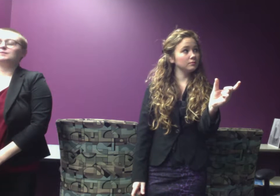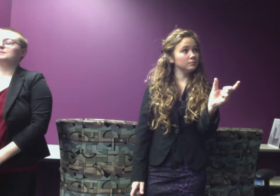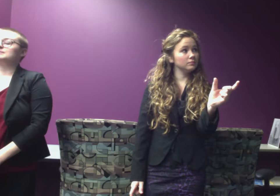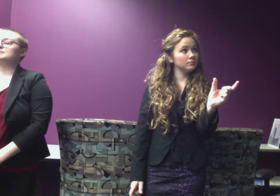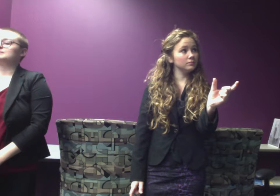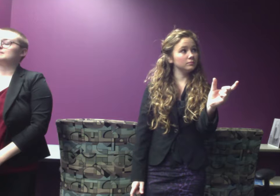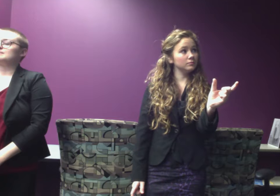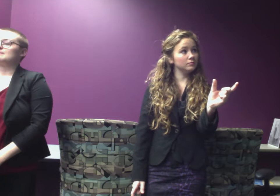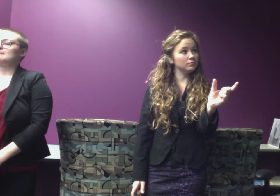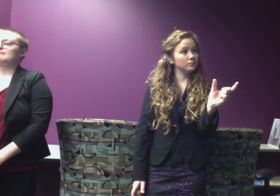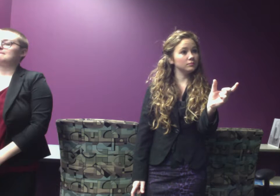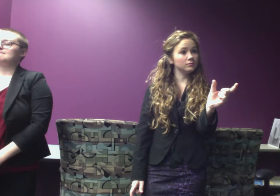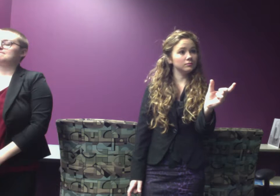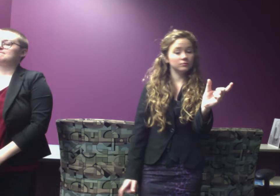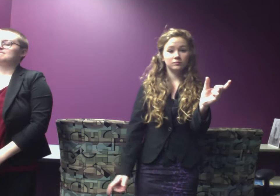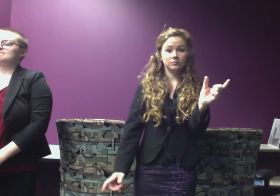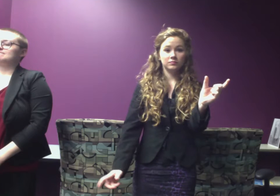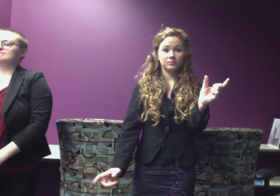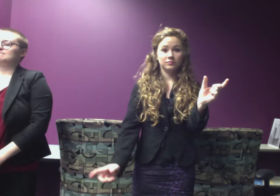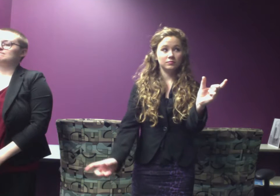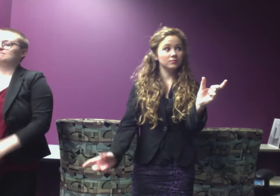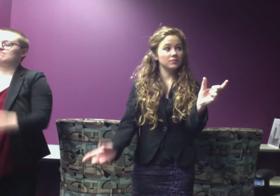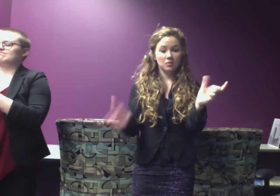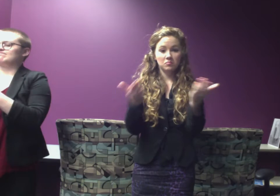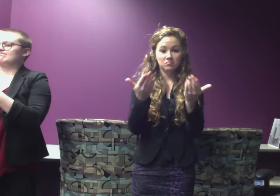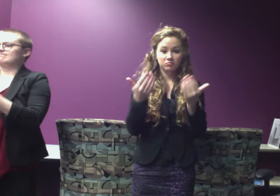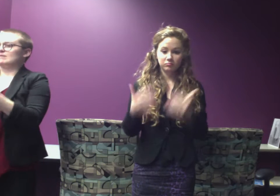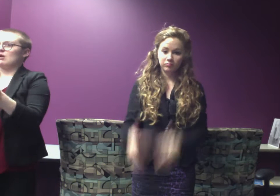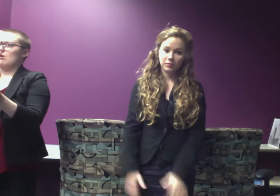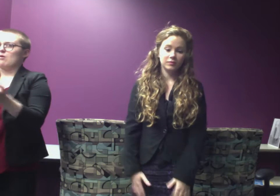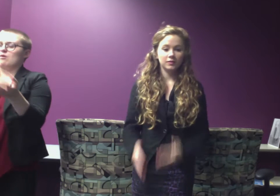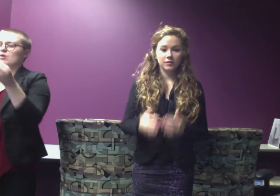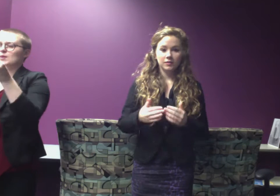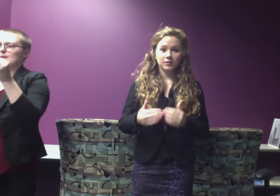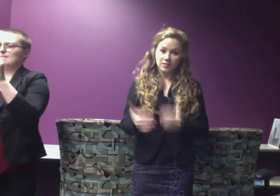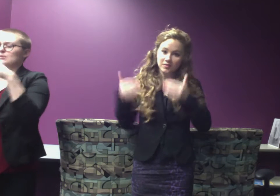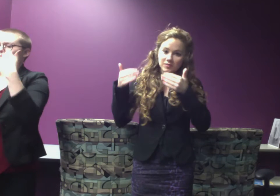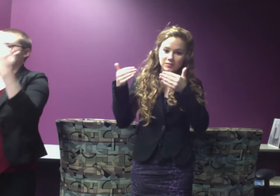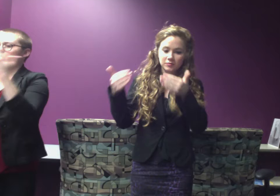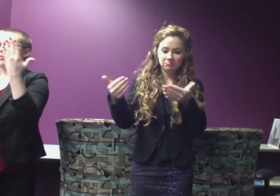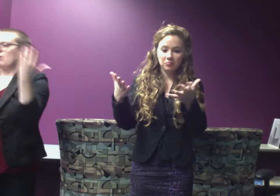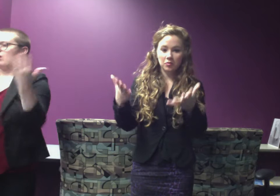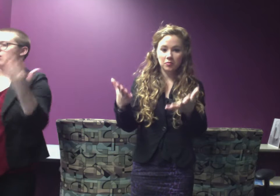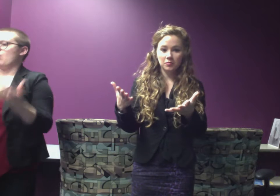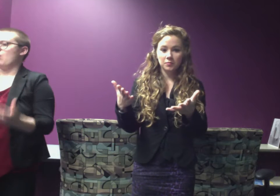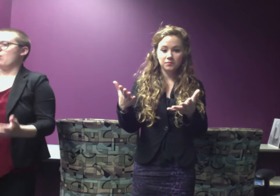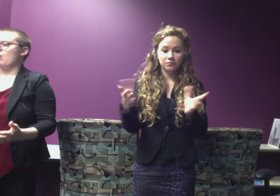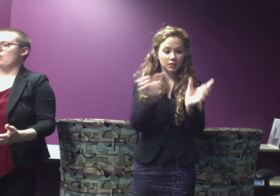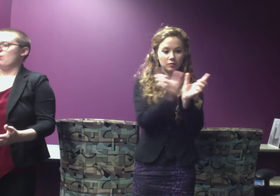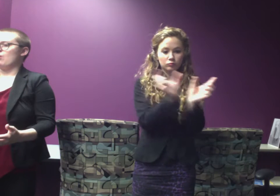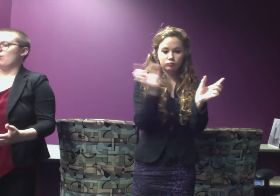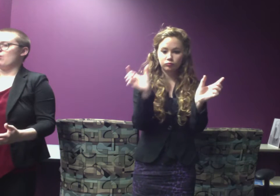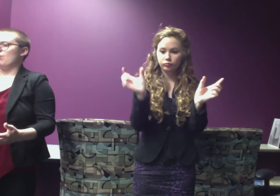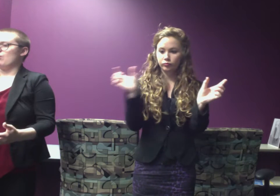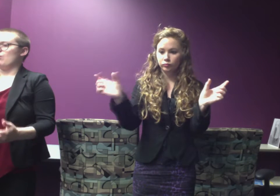Now, so far, the numbers I have on here are called whole numbers, and those are the numbers 0, 1, 2, 3, 4. Just